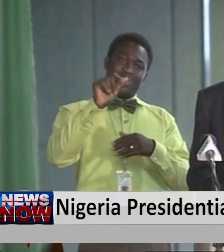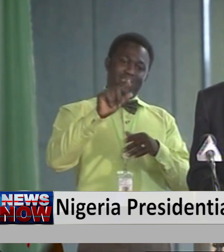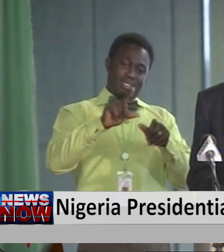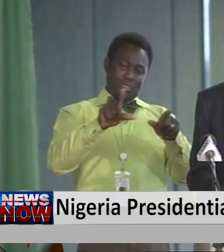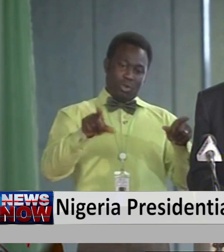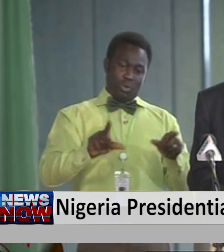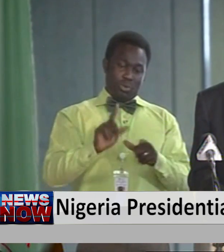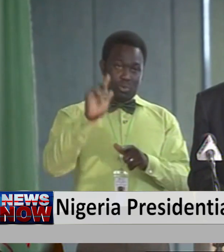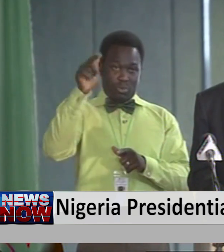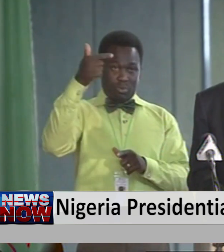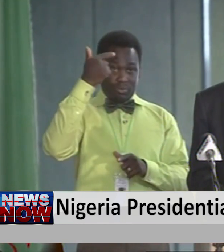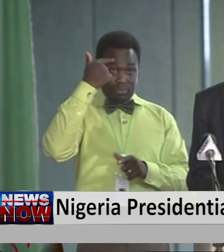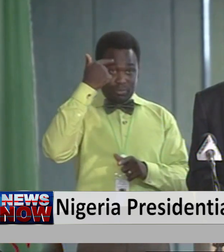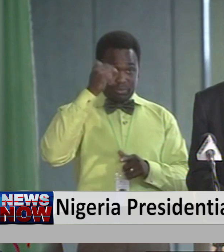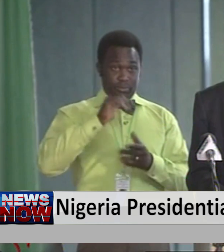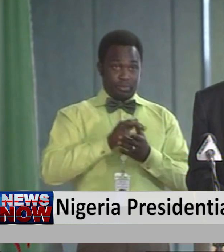local governments.